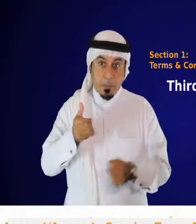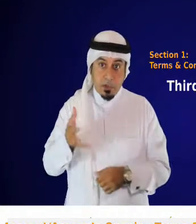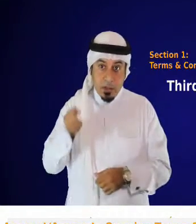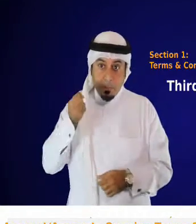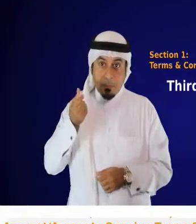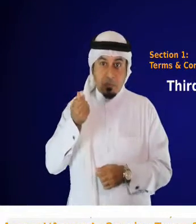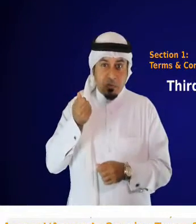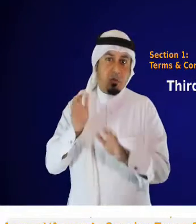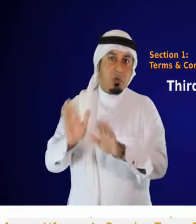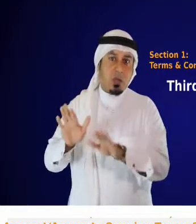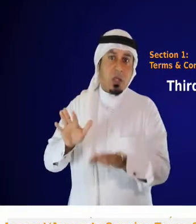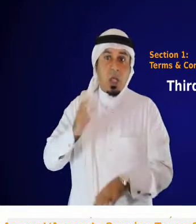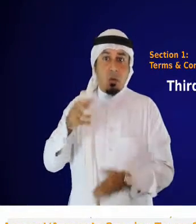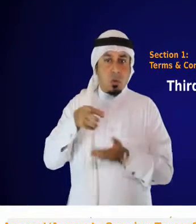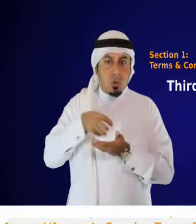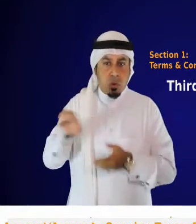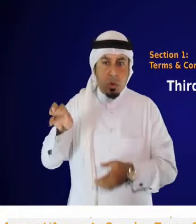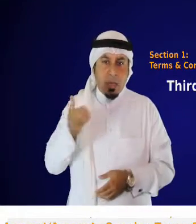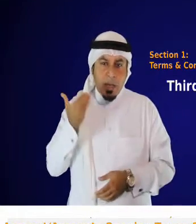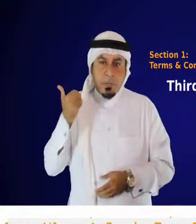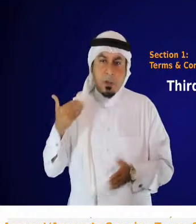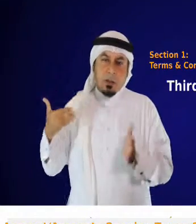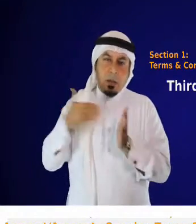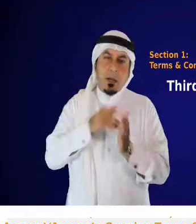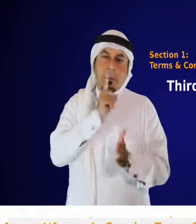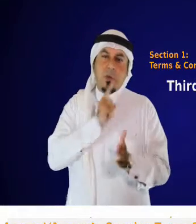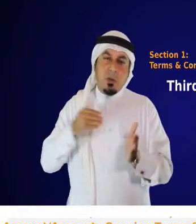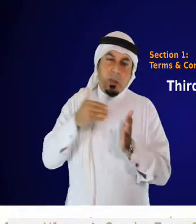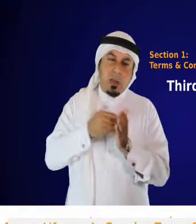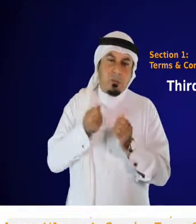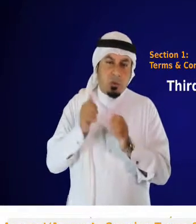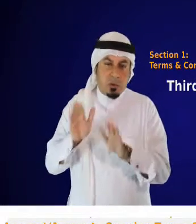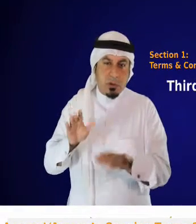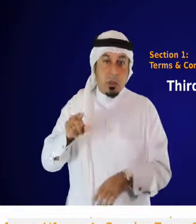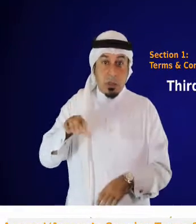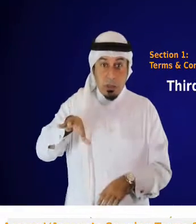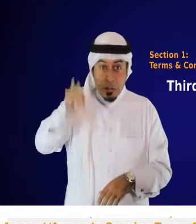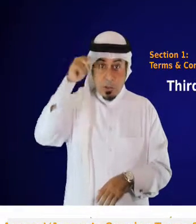before the maturity date unless the bank has agreed to this effect.